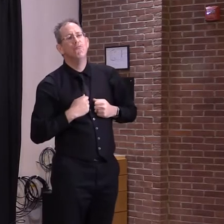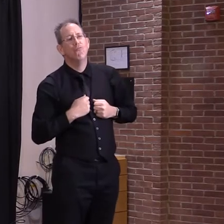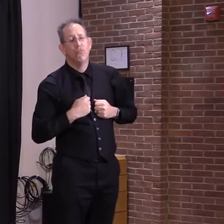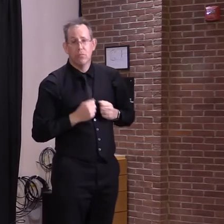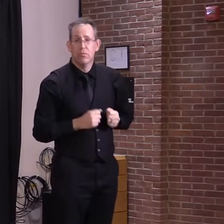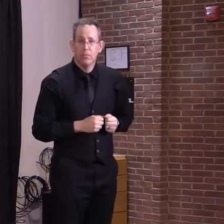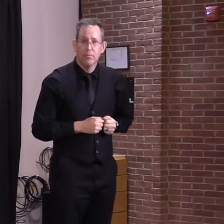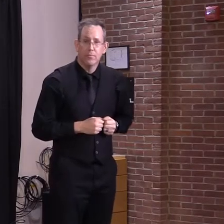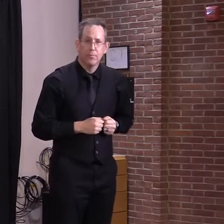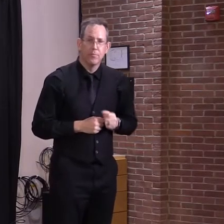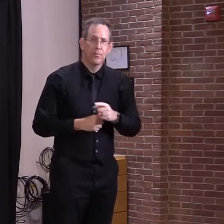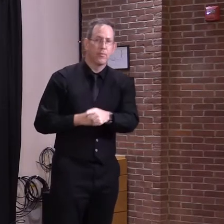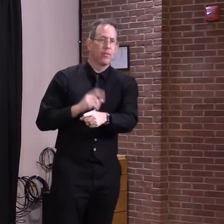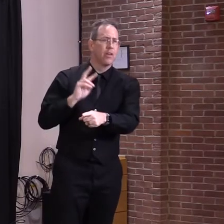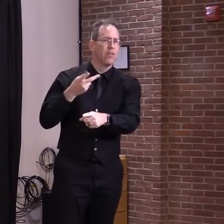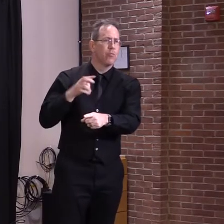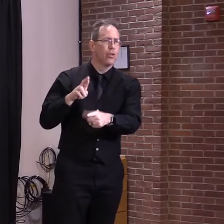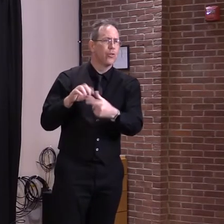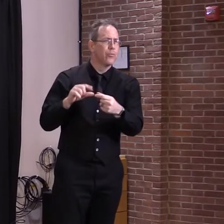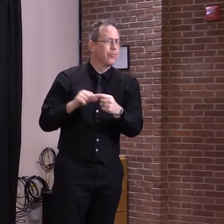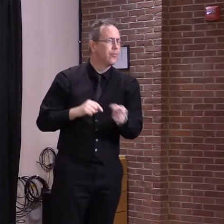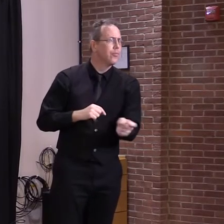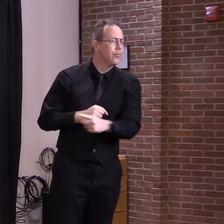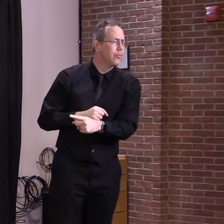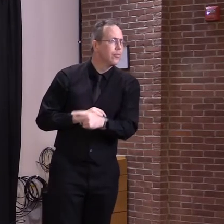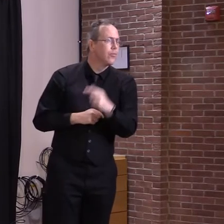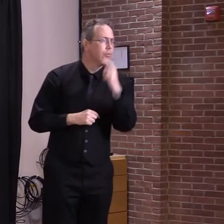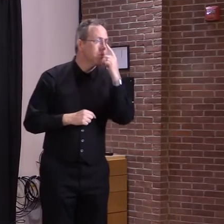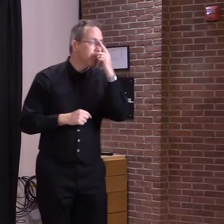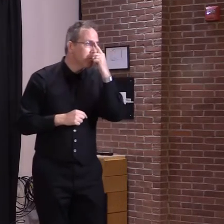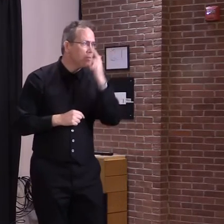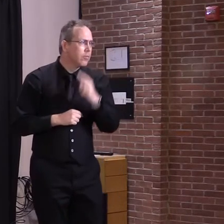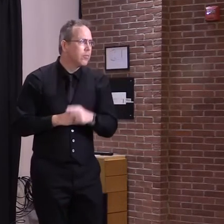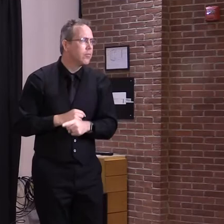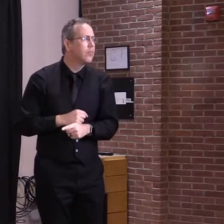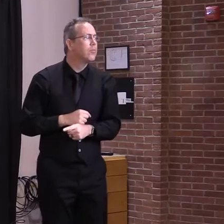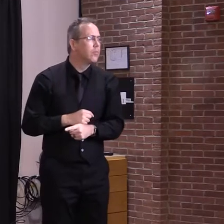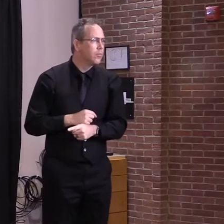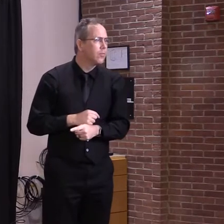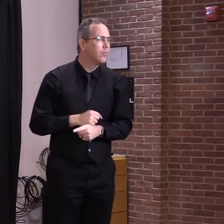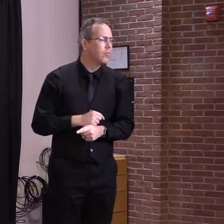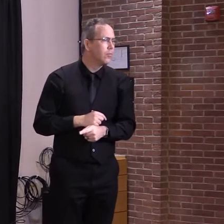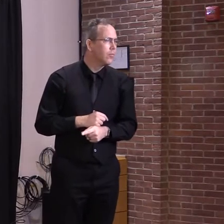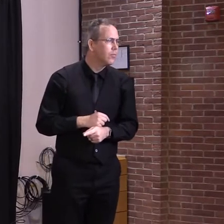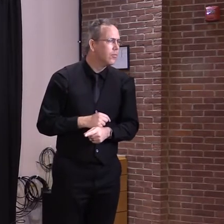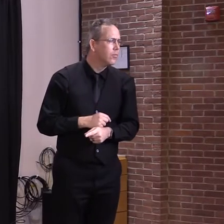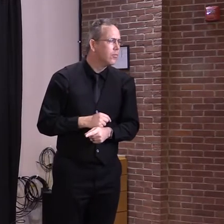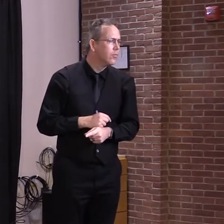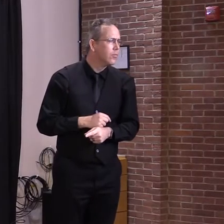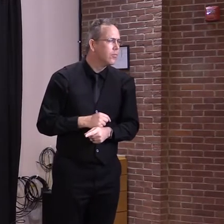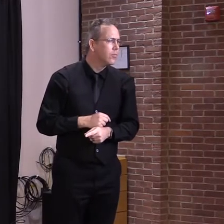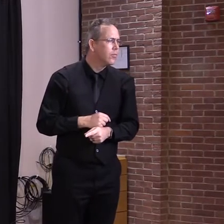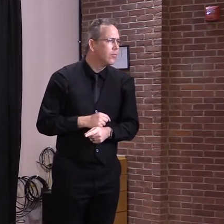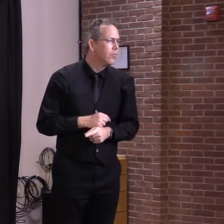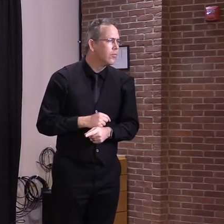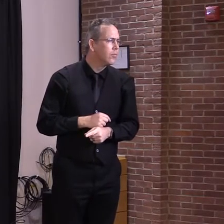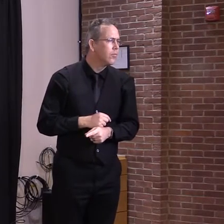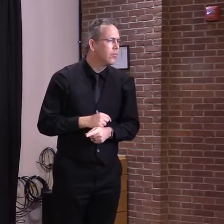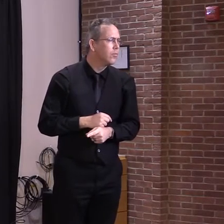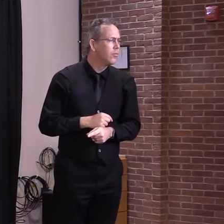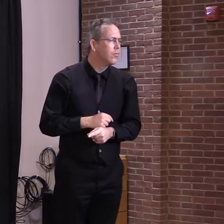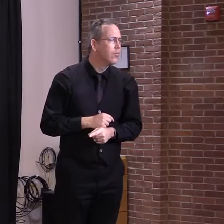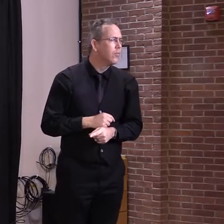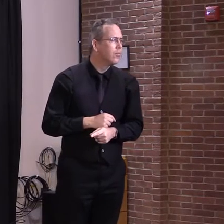I have a question. The House Education Committee is looking at several different revenue sources to fund the